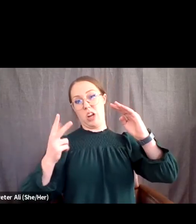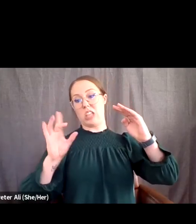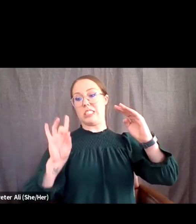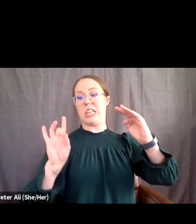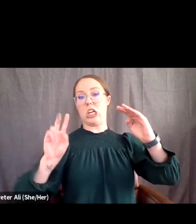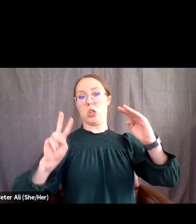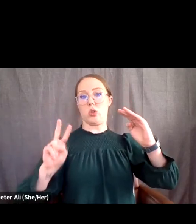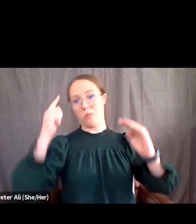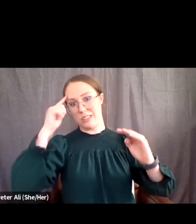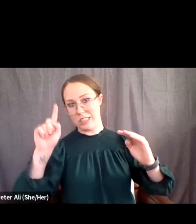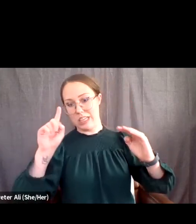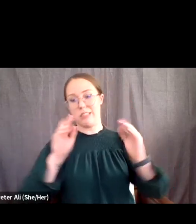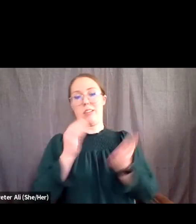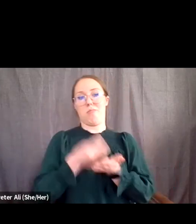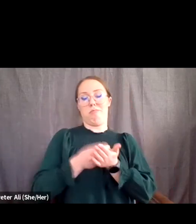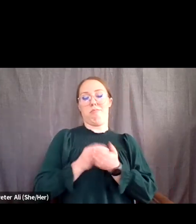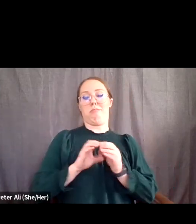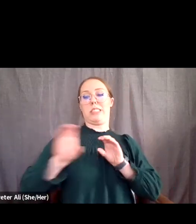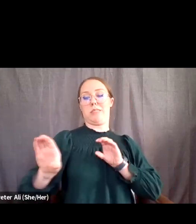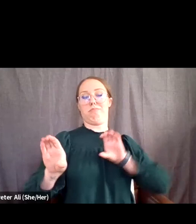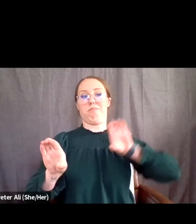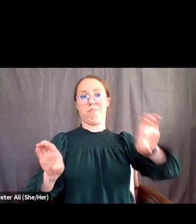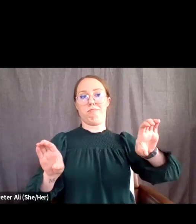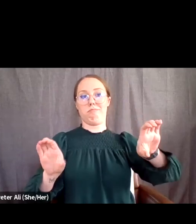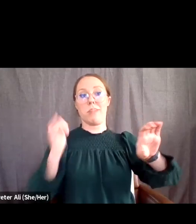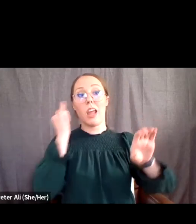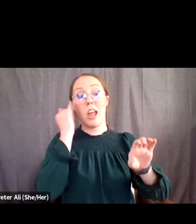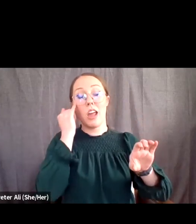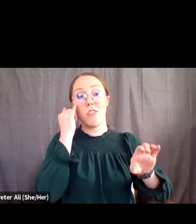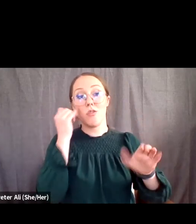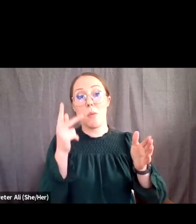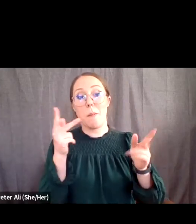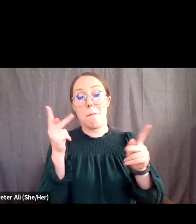$3.82 in investment. If you were to multiply that